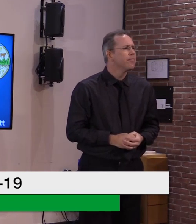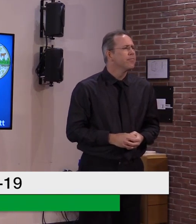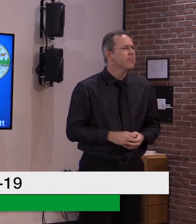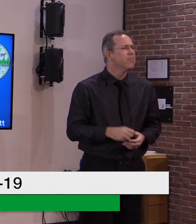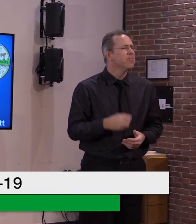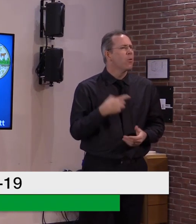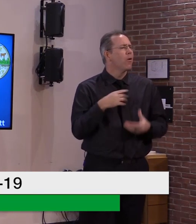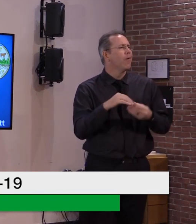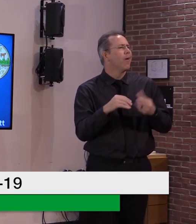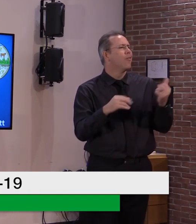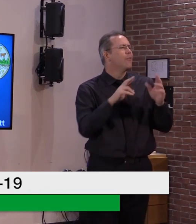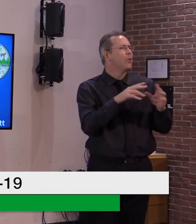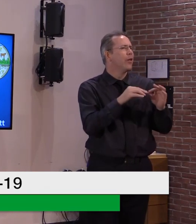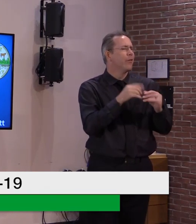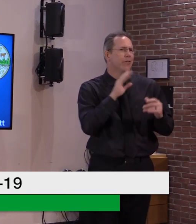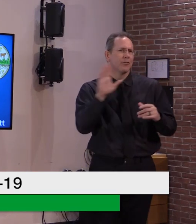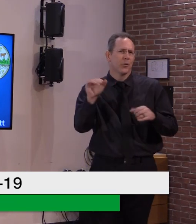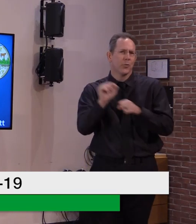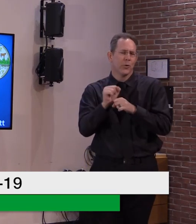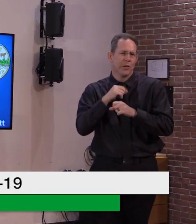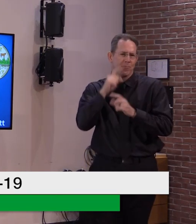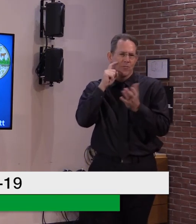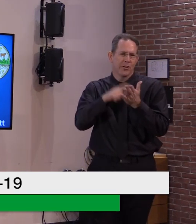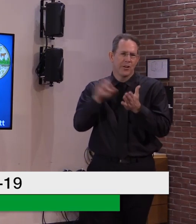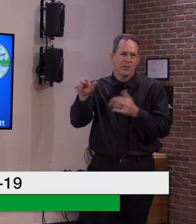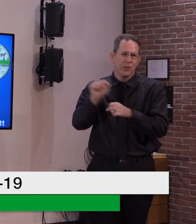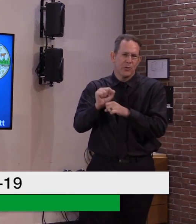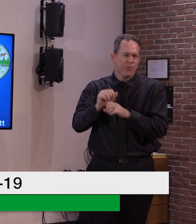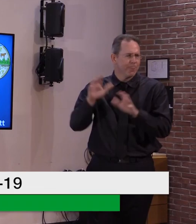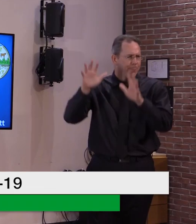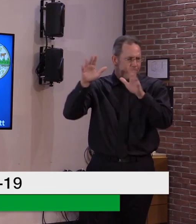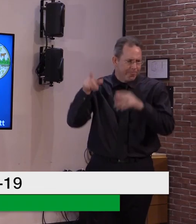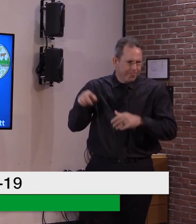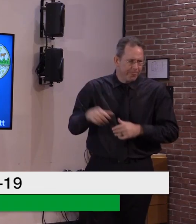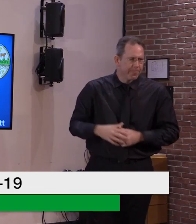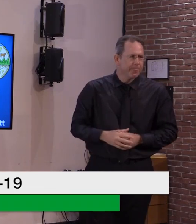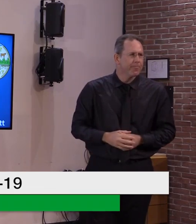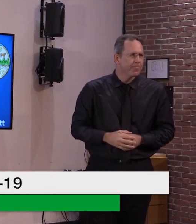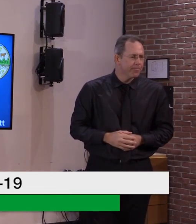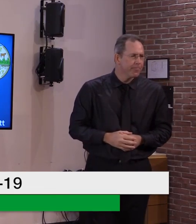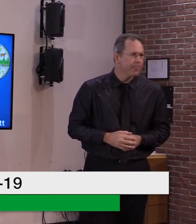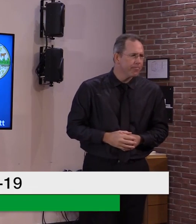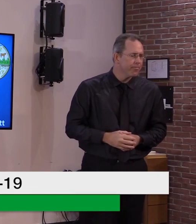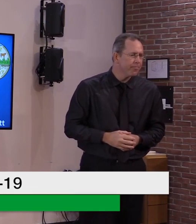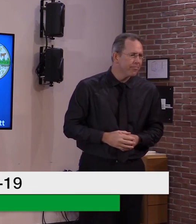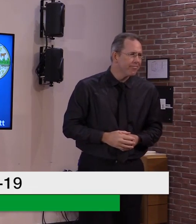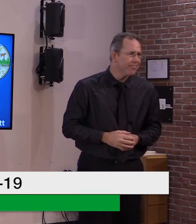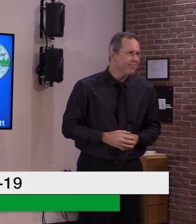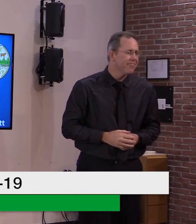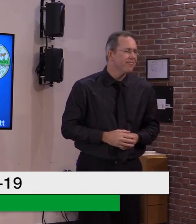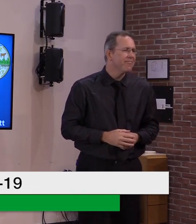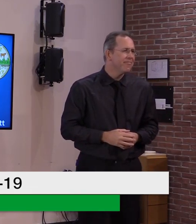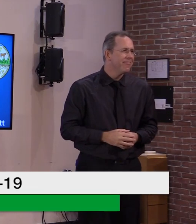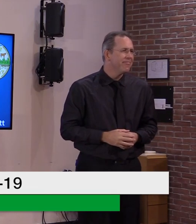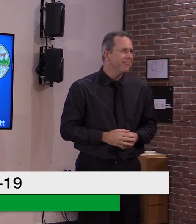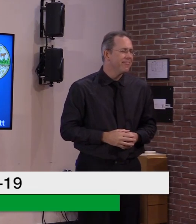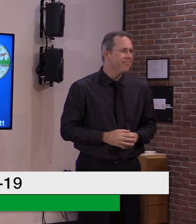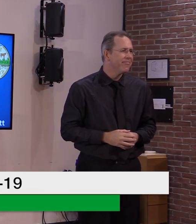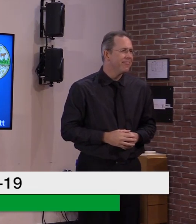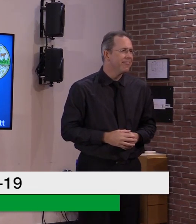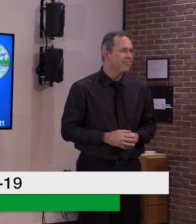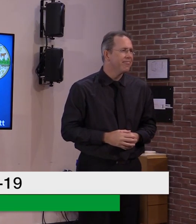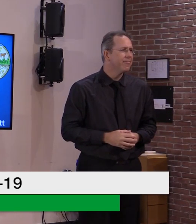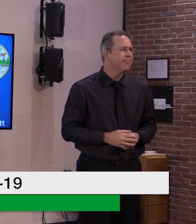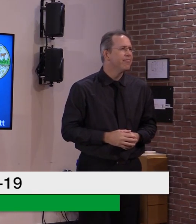um i i'd like to start by trying to get an answer that couldn't really be answered much on friday uh what does the